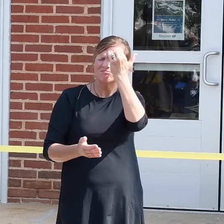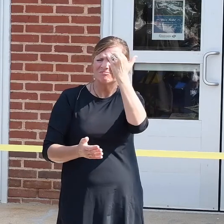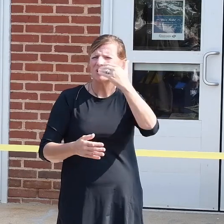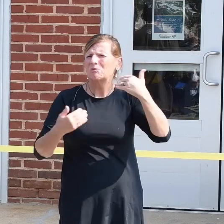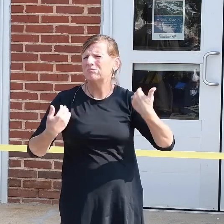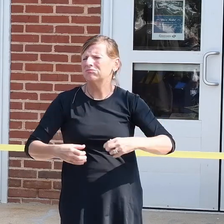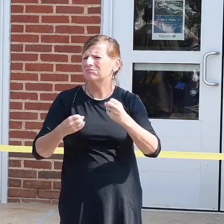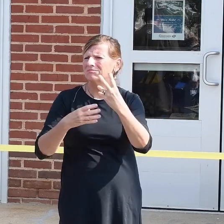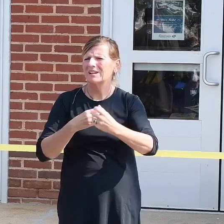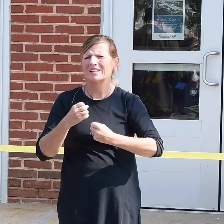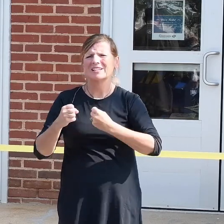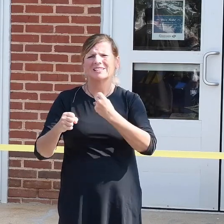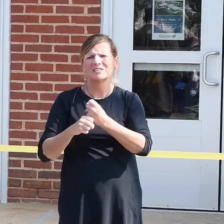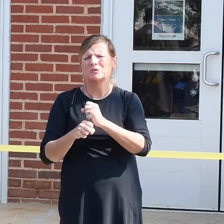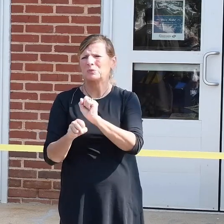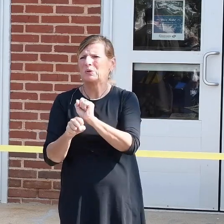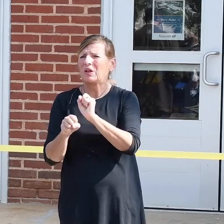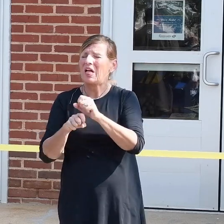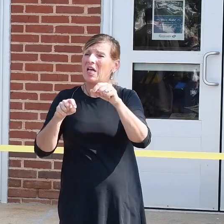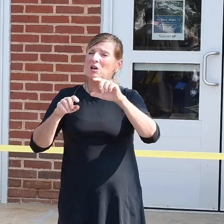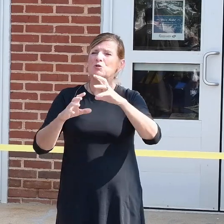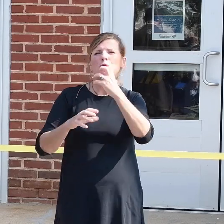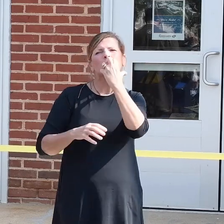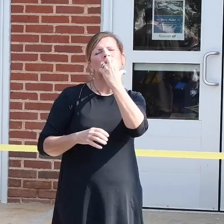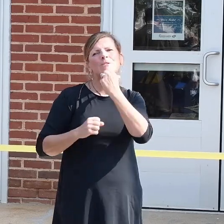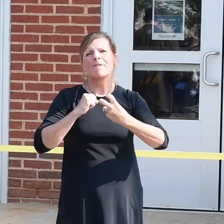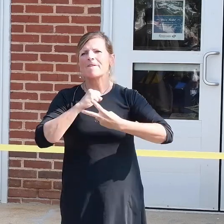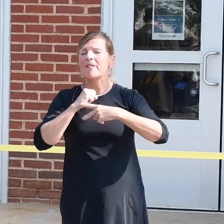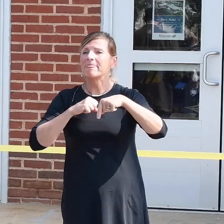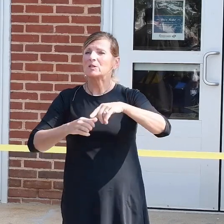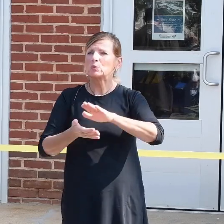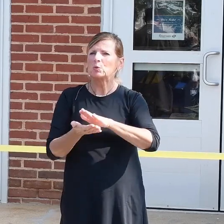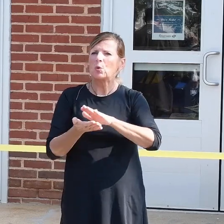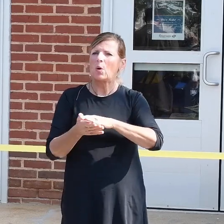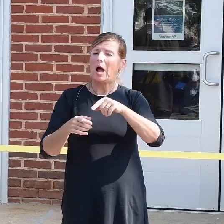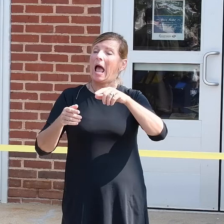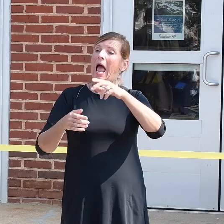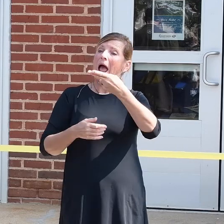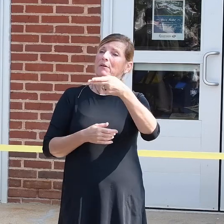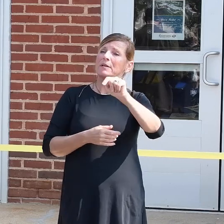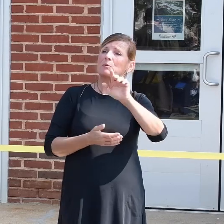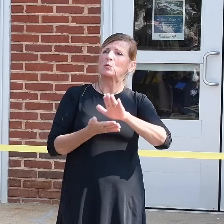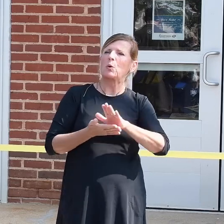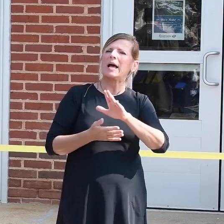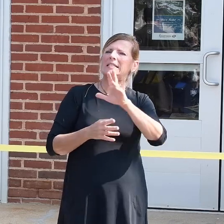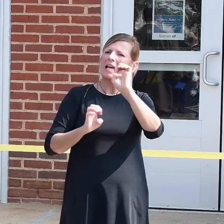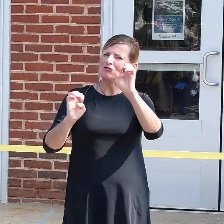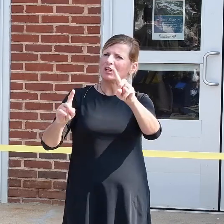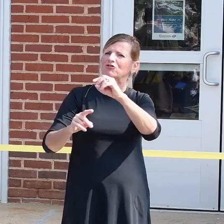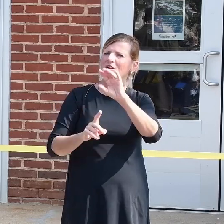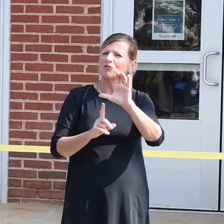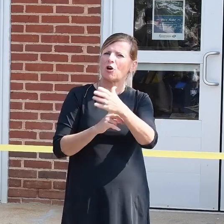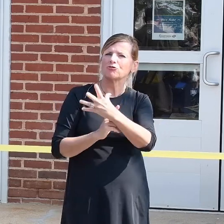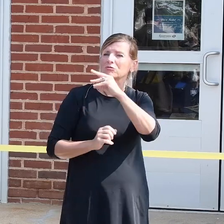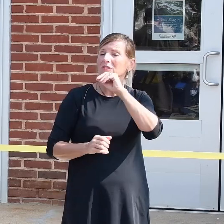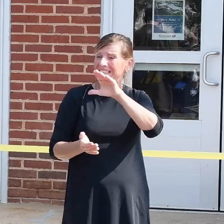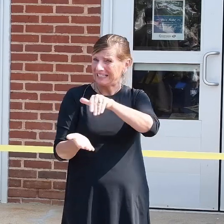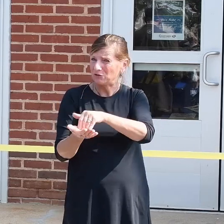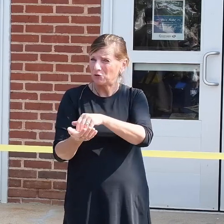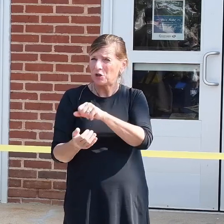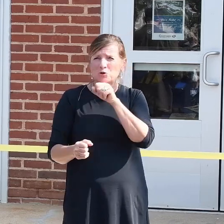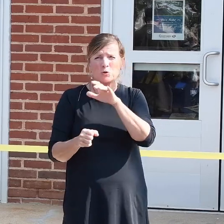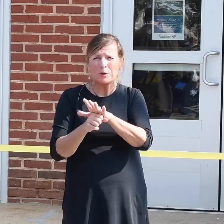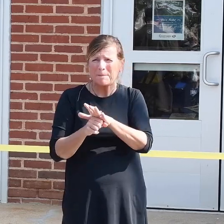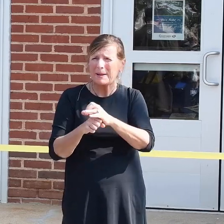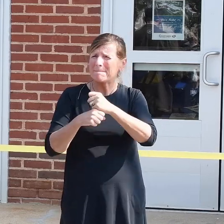this school, the Harriet Tubman School, as a historic educational and cultural center, and its commitment to ensure that the stories of